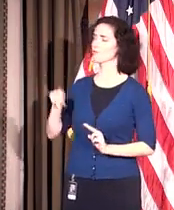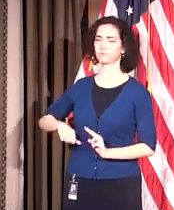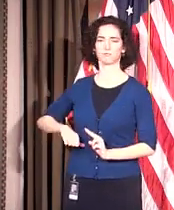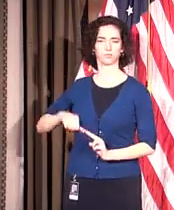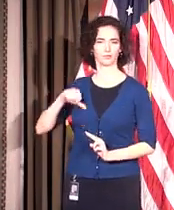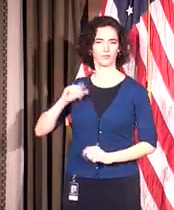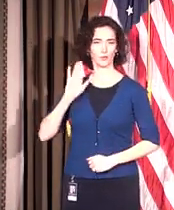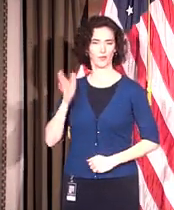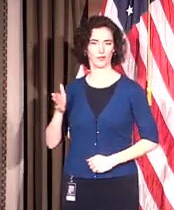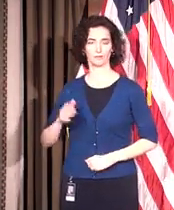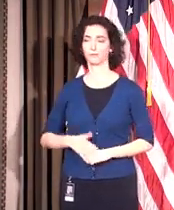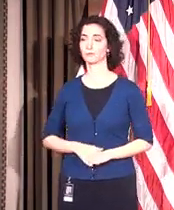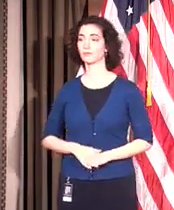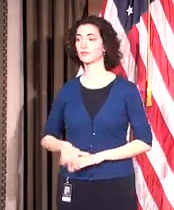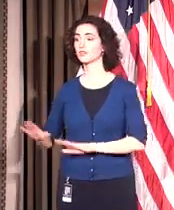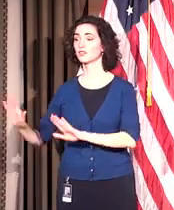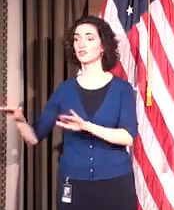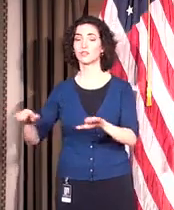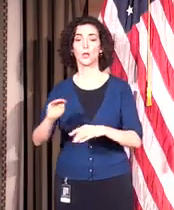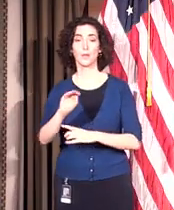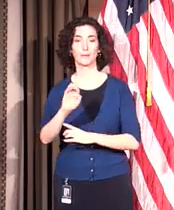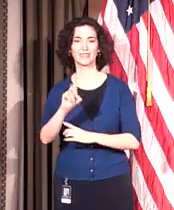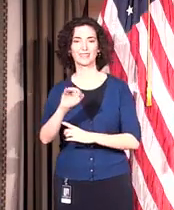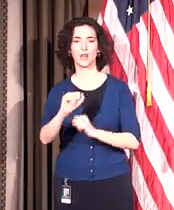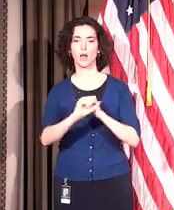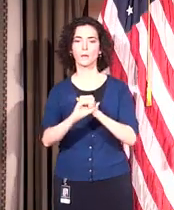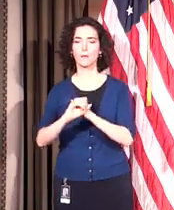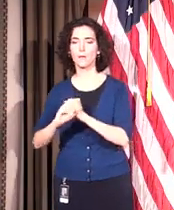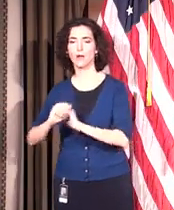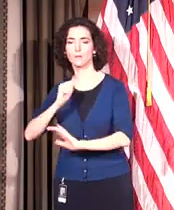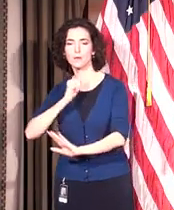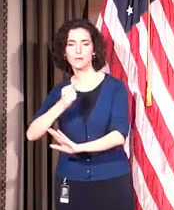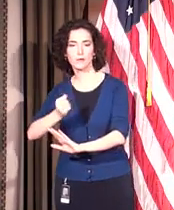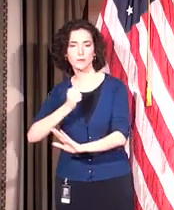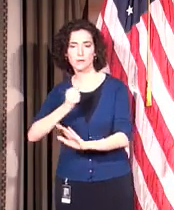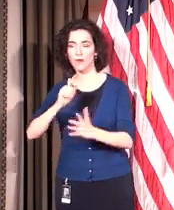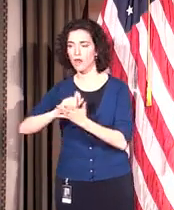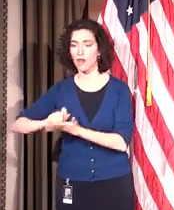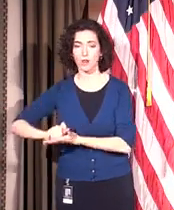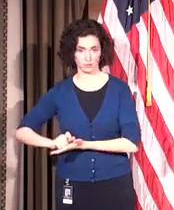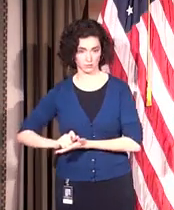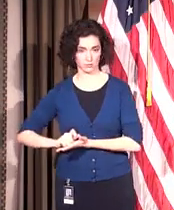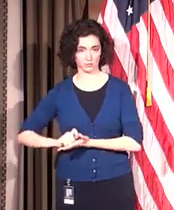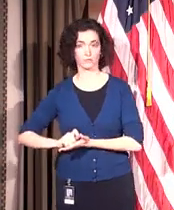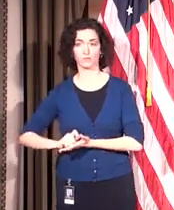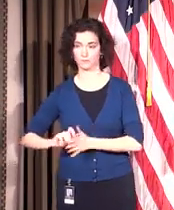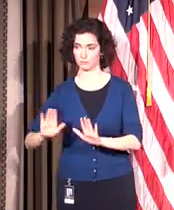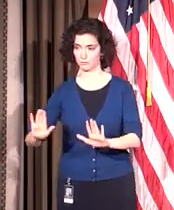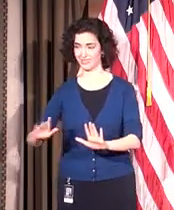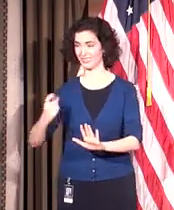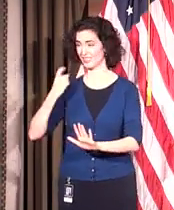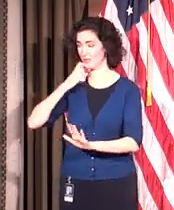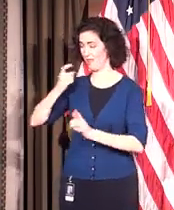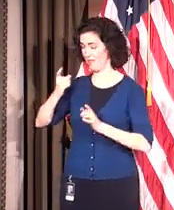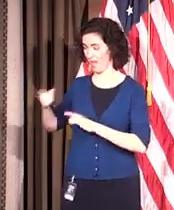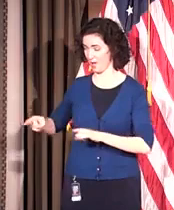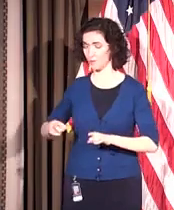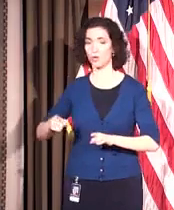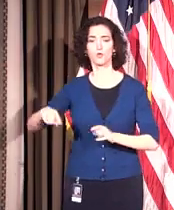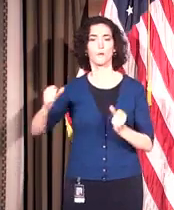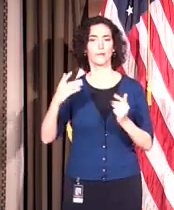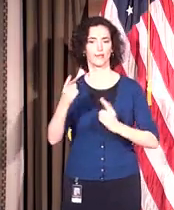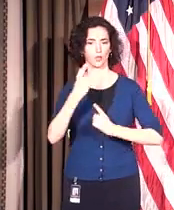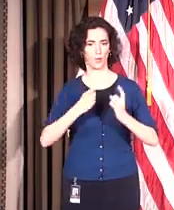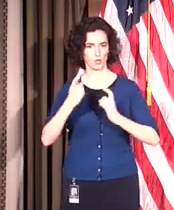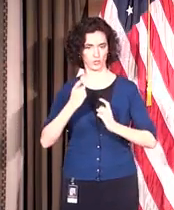To the media, I know that you have many questions regarding some of the recent events. My staff